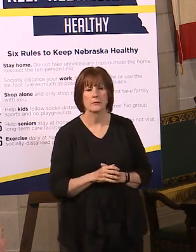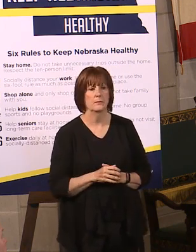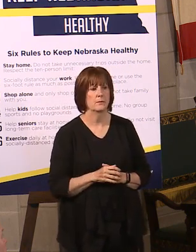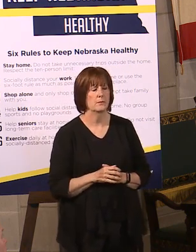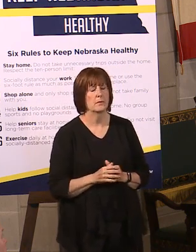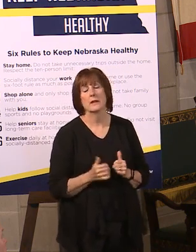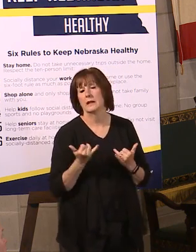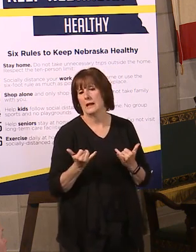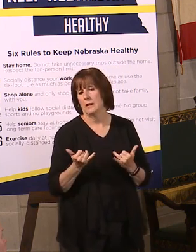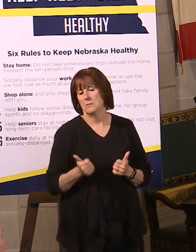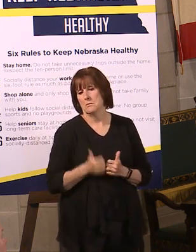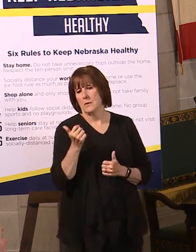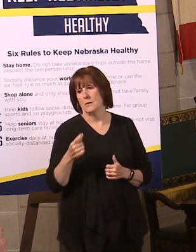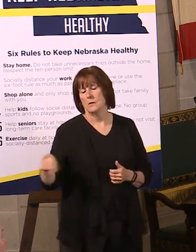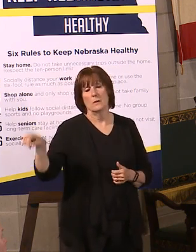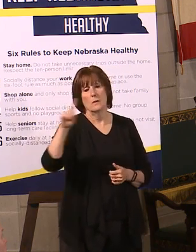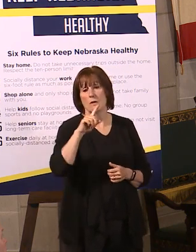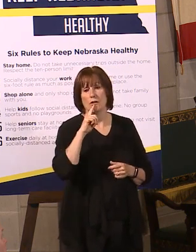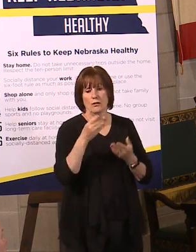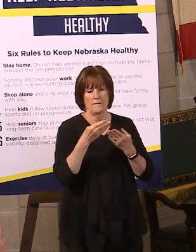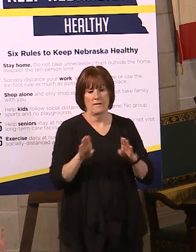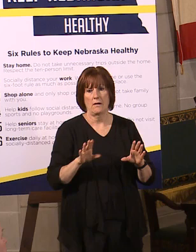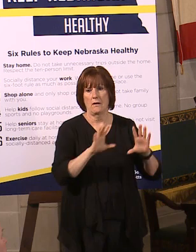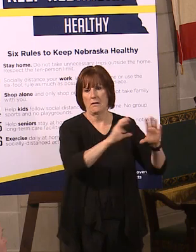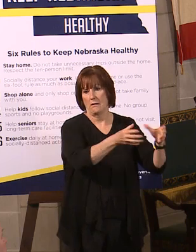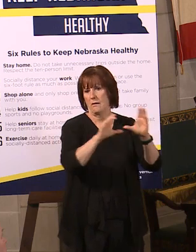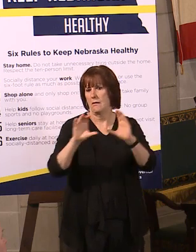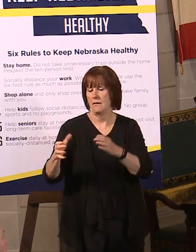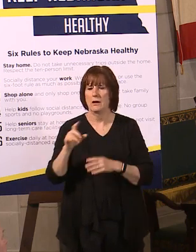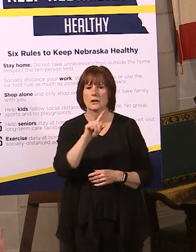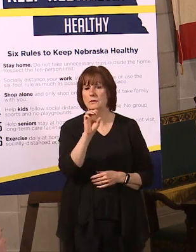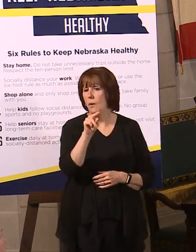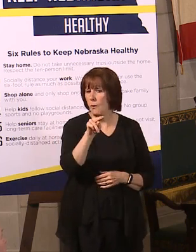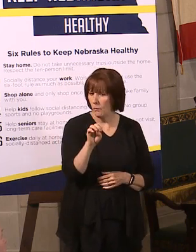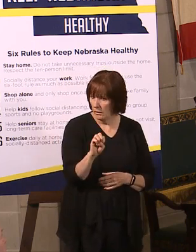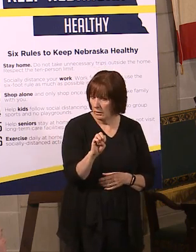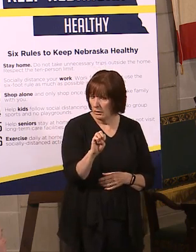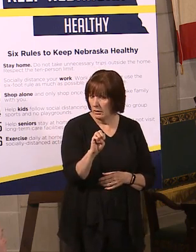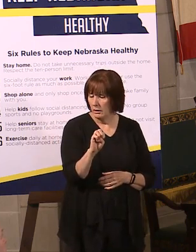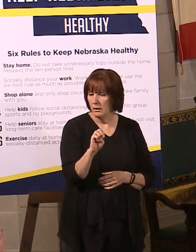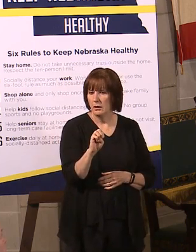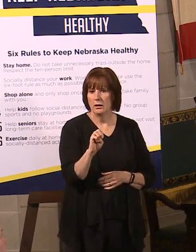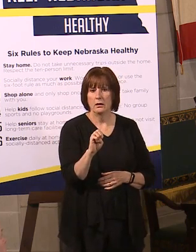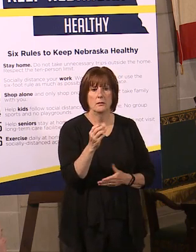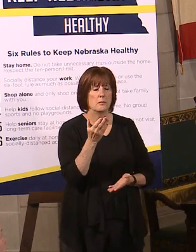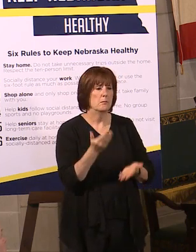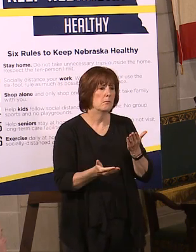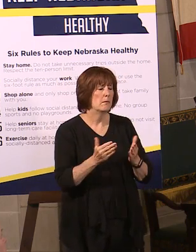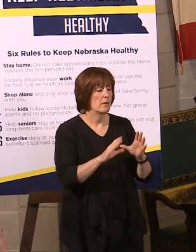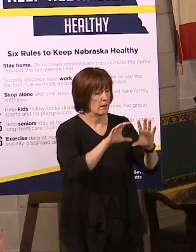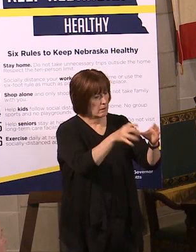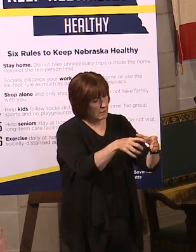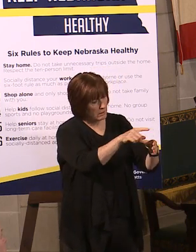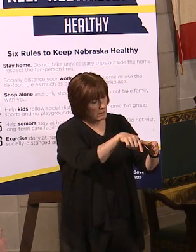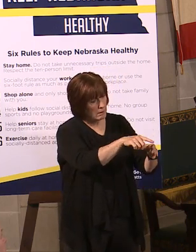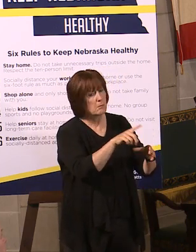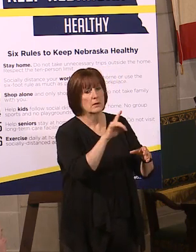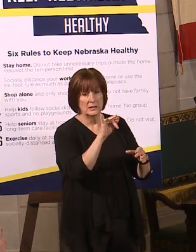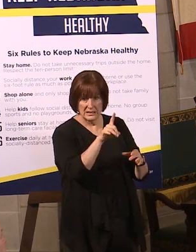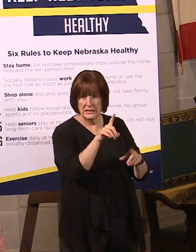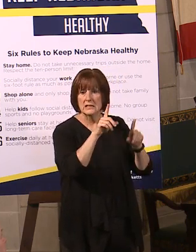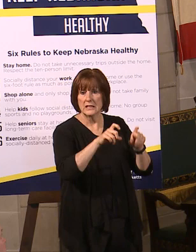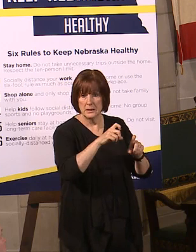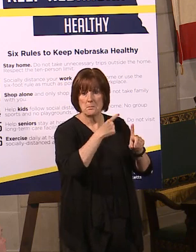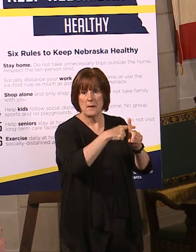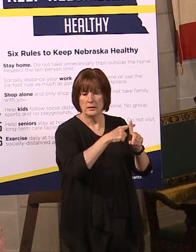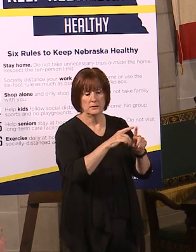most long-term care facilities are divided into zones, or different zones for maybe patients that have tested positive will all